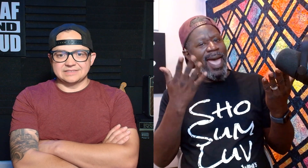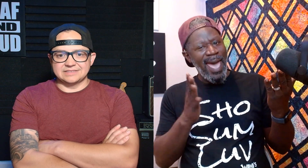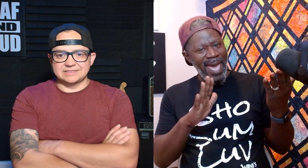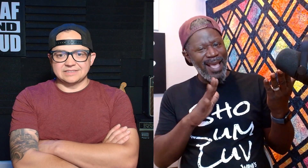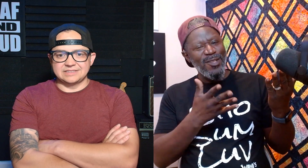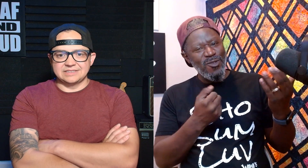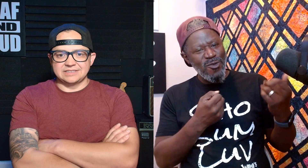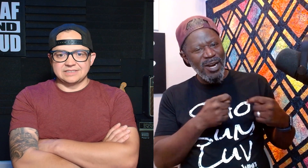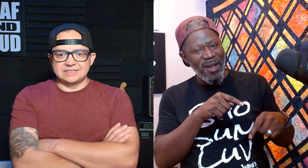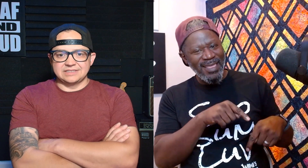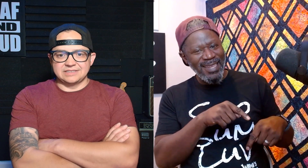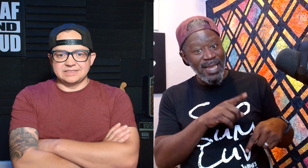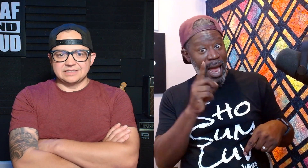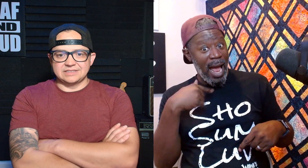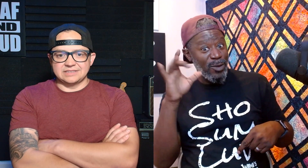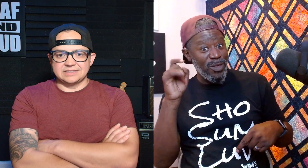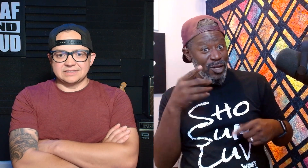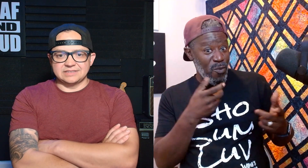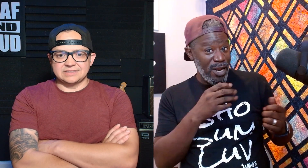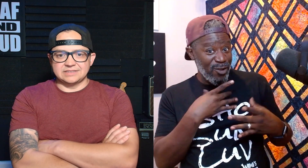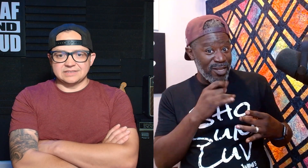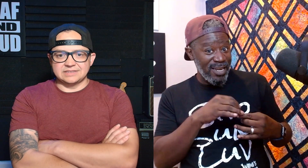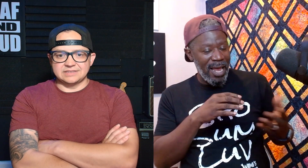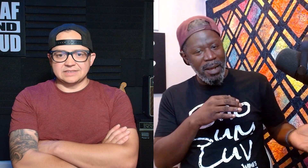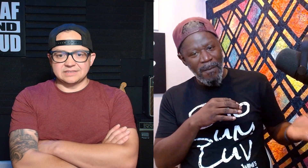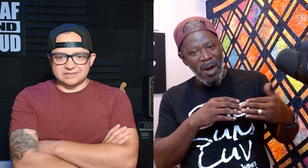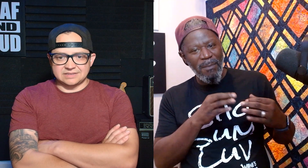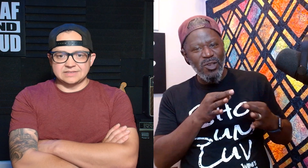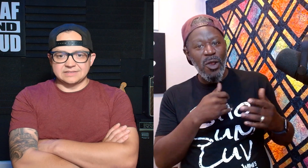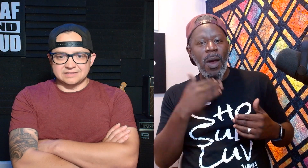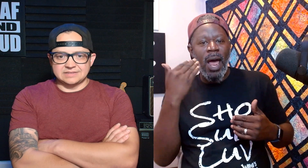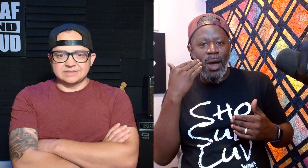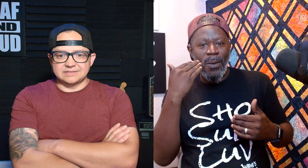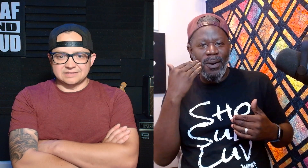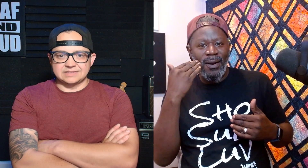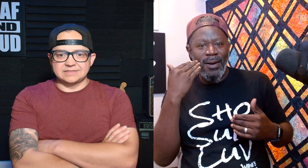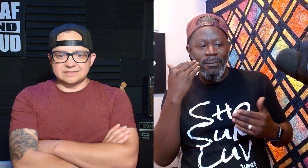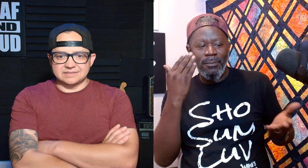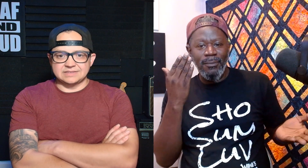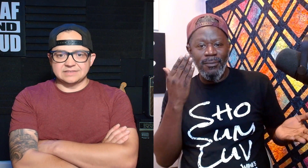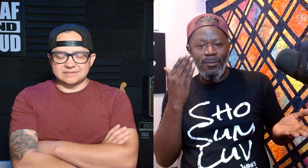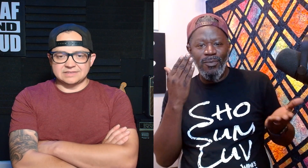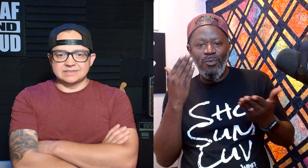generation. Hey, you want to try this? I do this. You want to interested in that? Come on, let me show you what I know. Bring